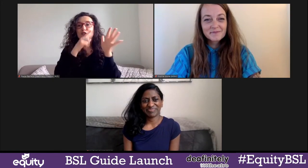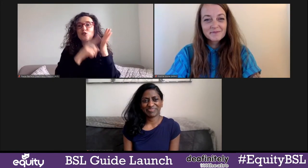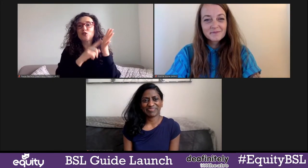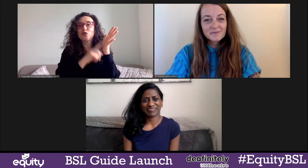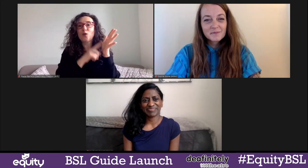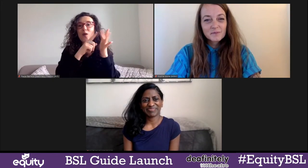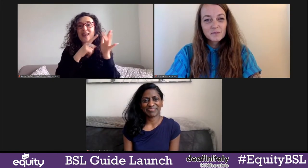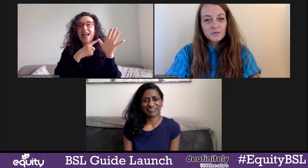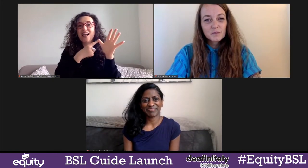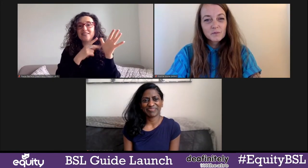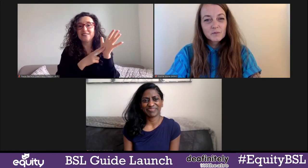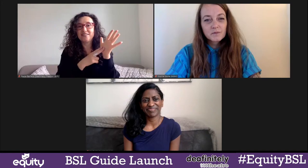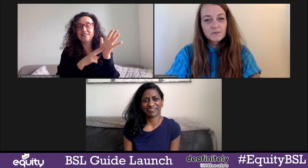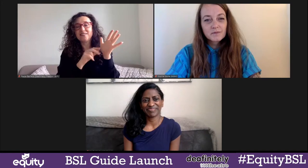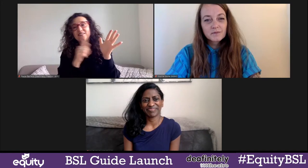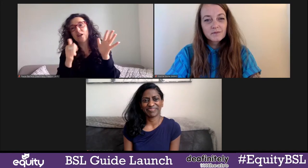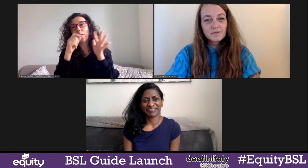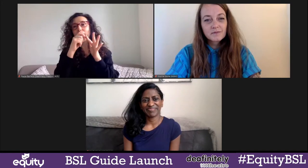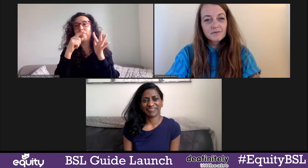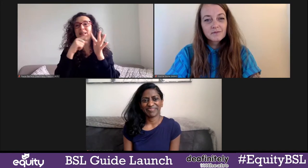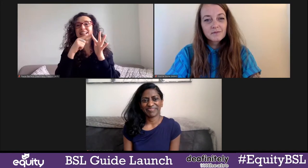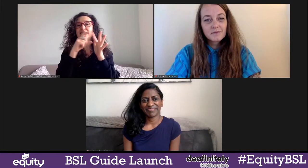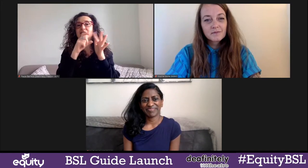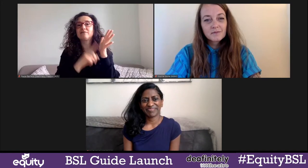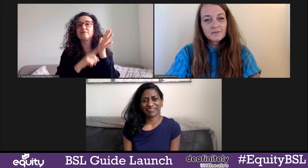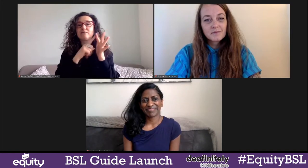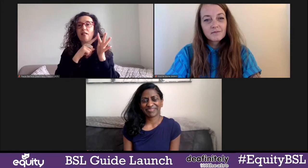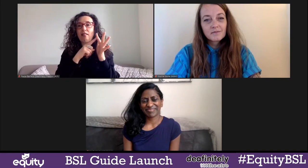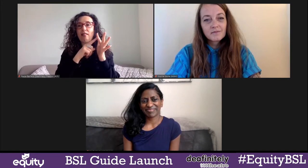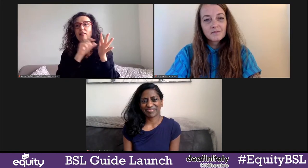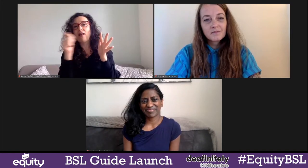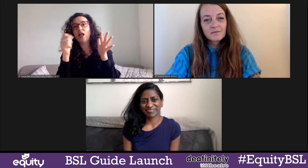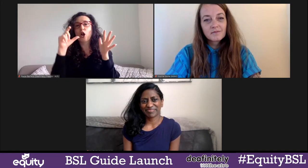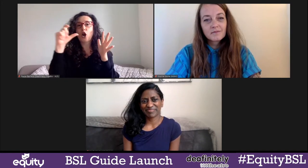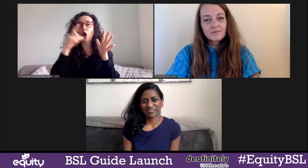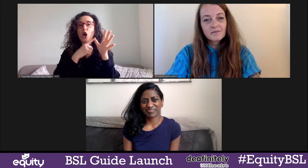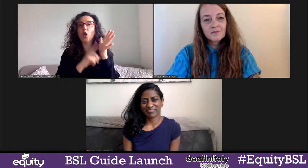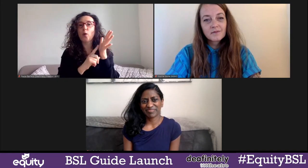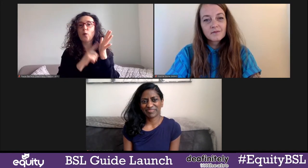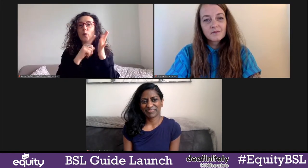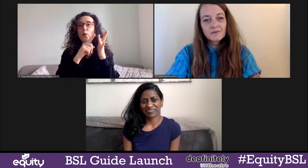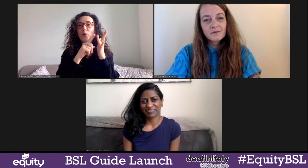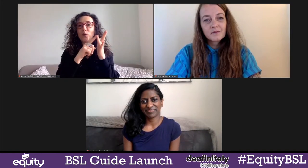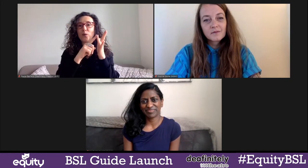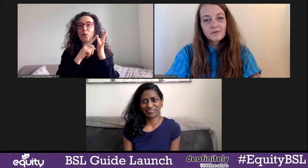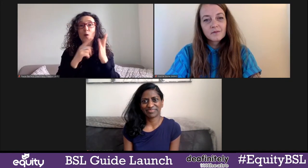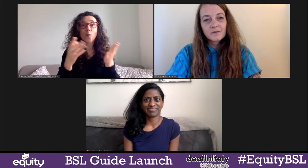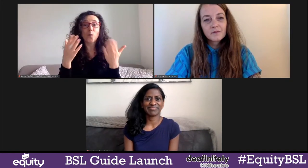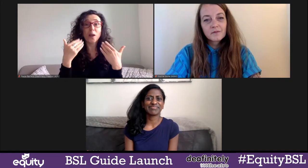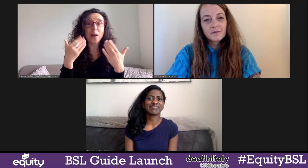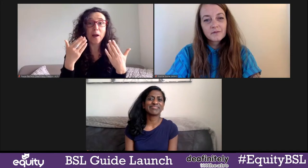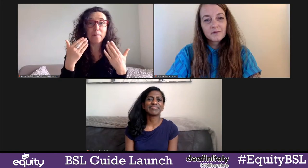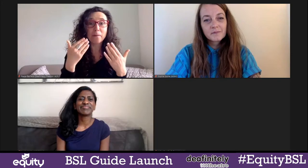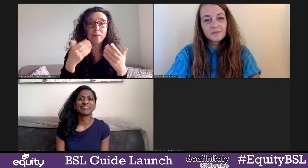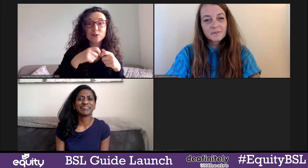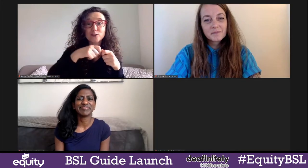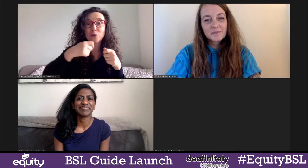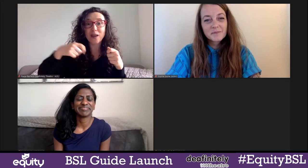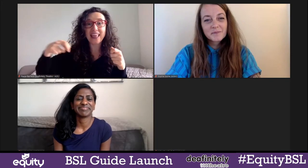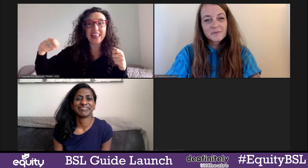And finally, I'd like to welcome Julian Pidal Kalu. Welcome to